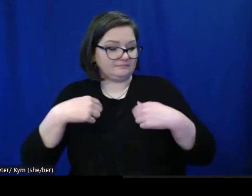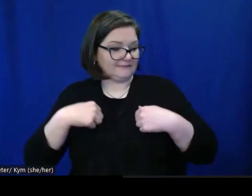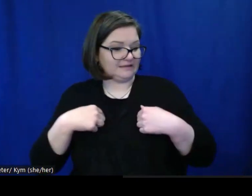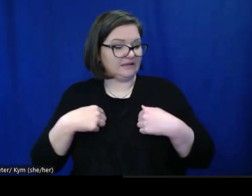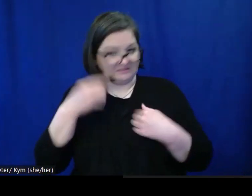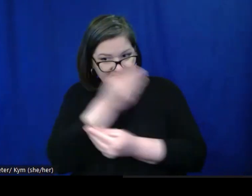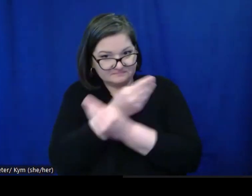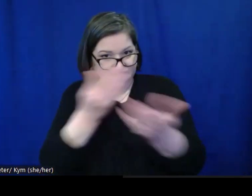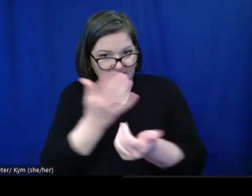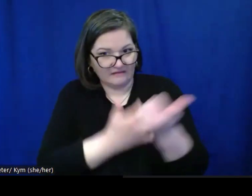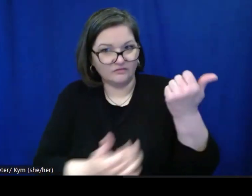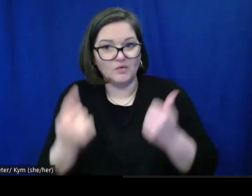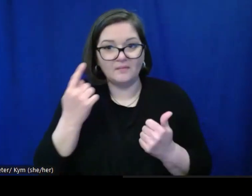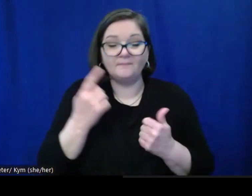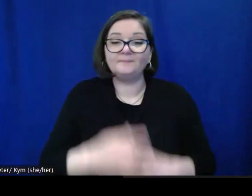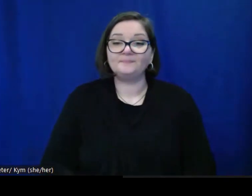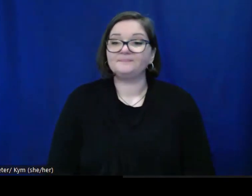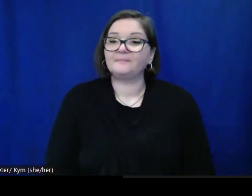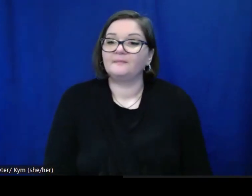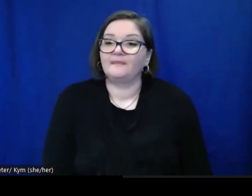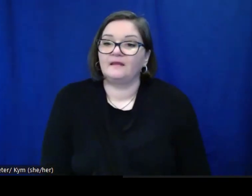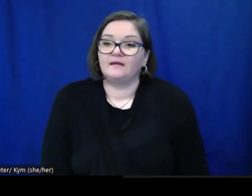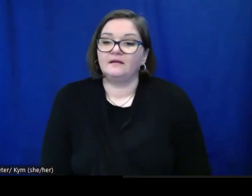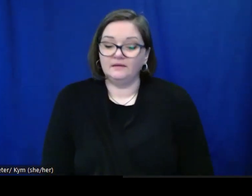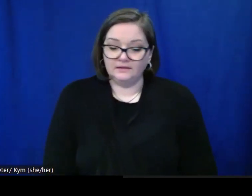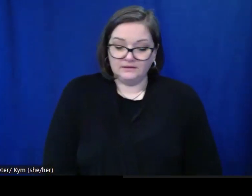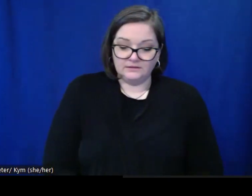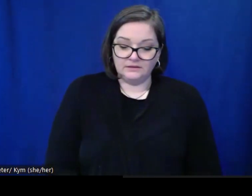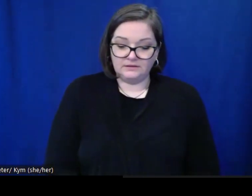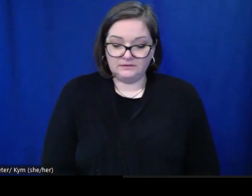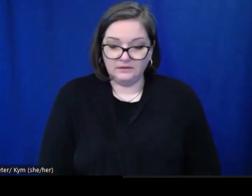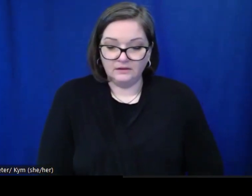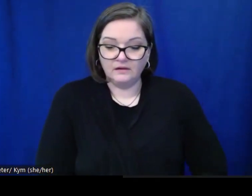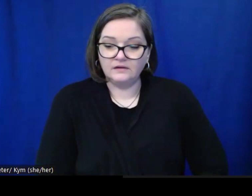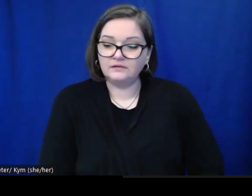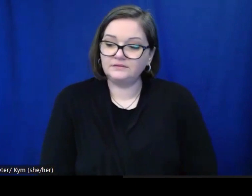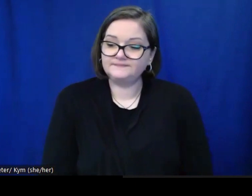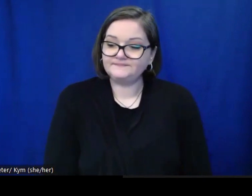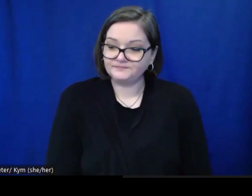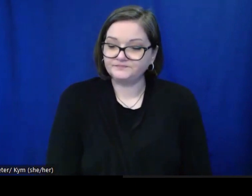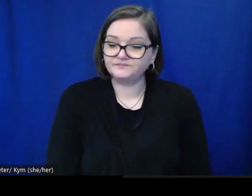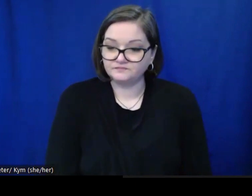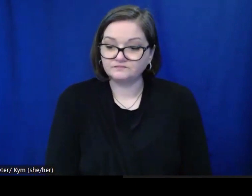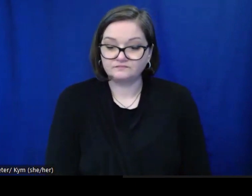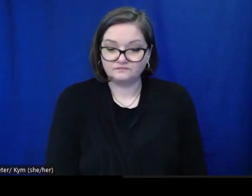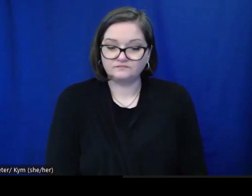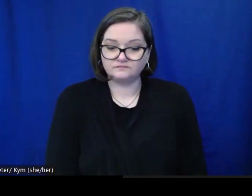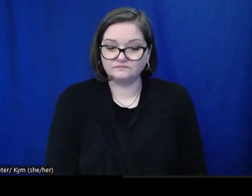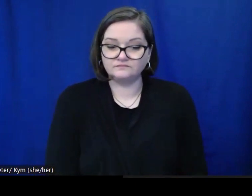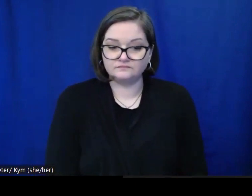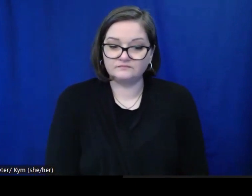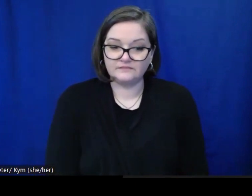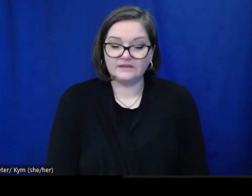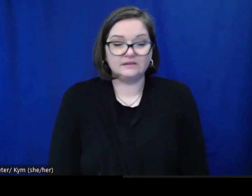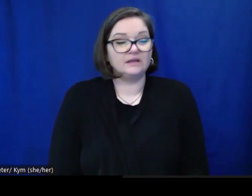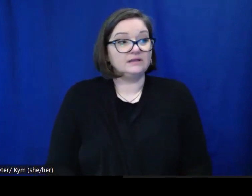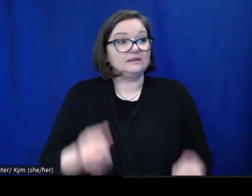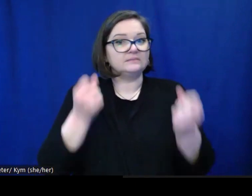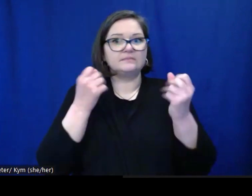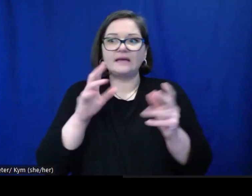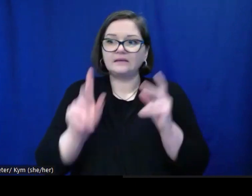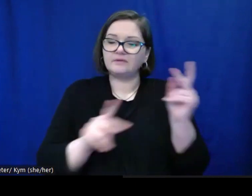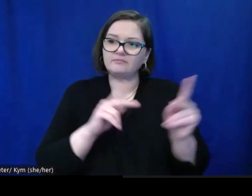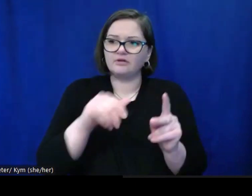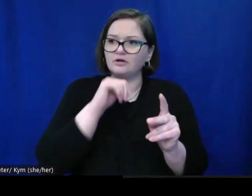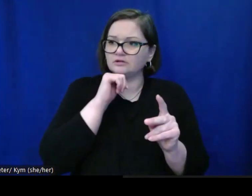And the fact that so many people are not afforded the